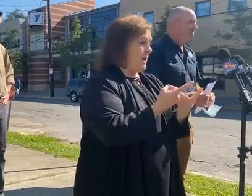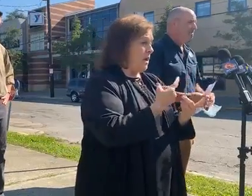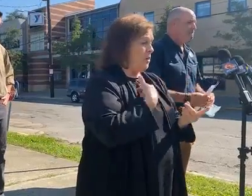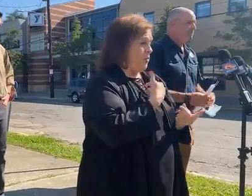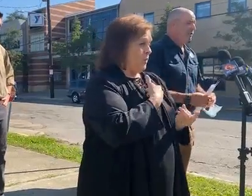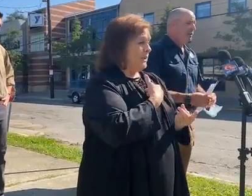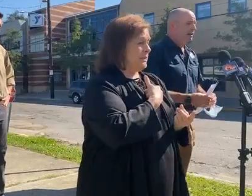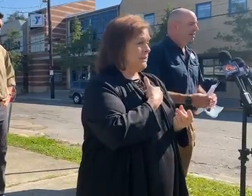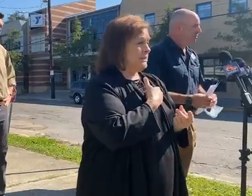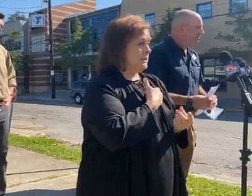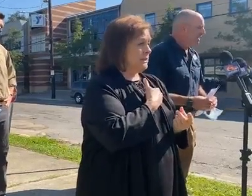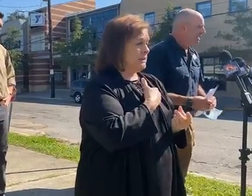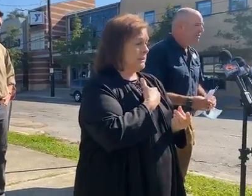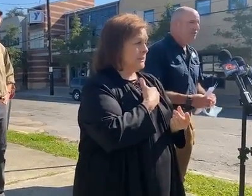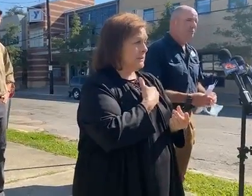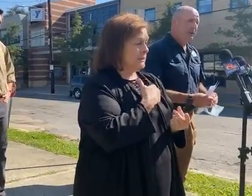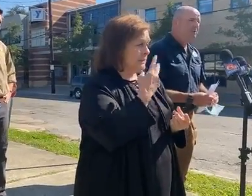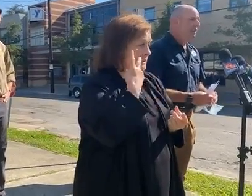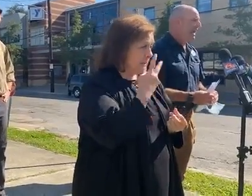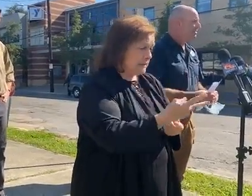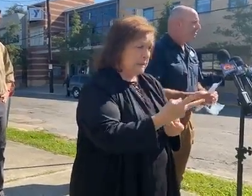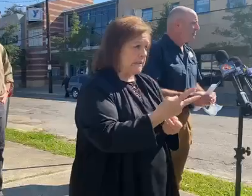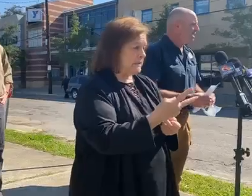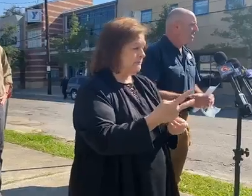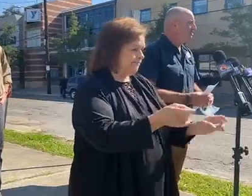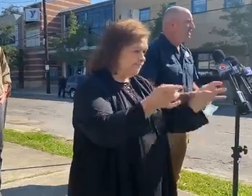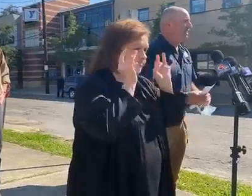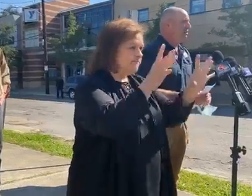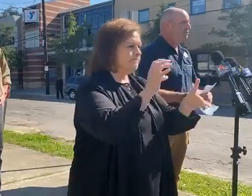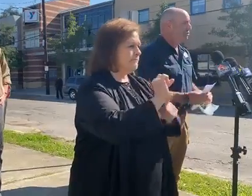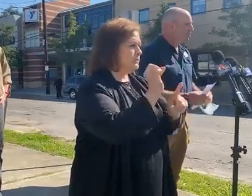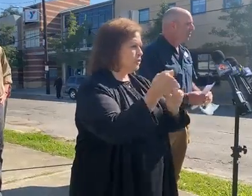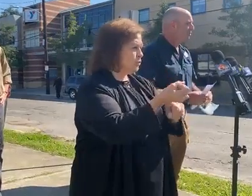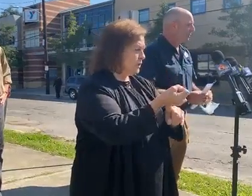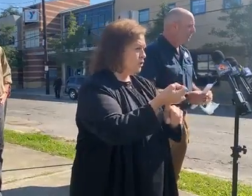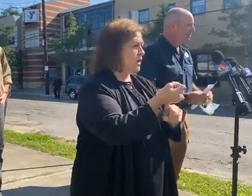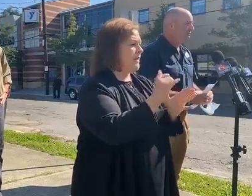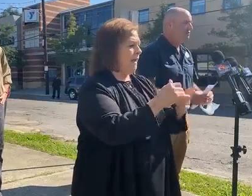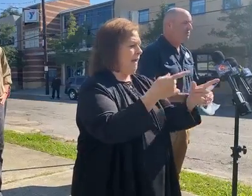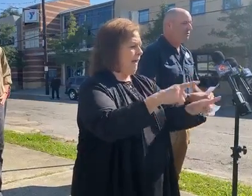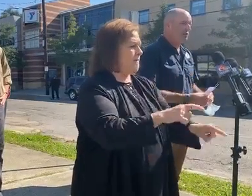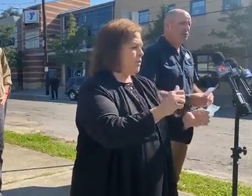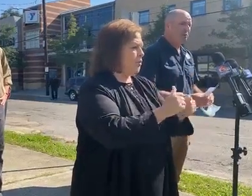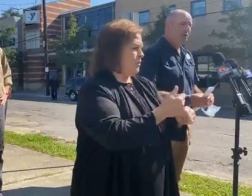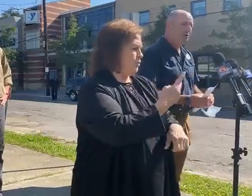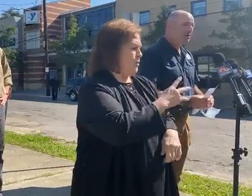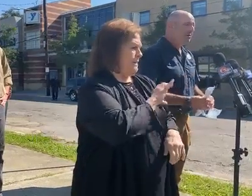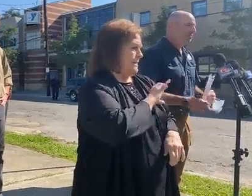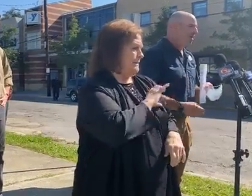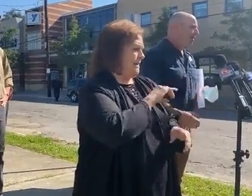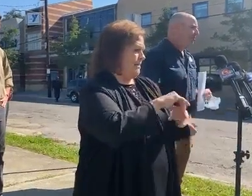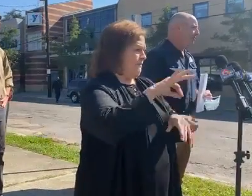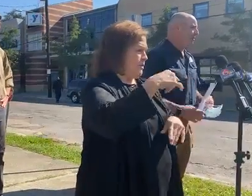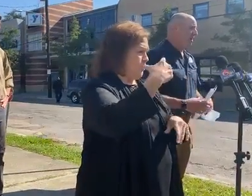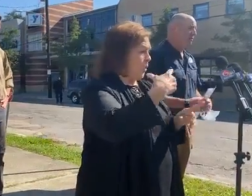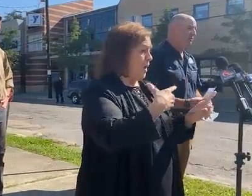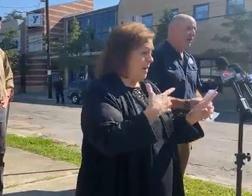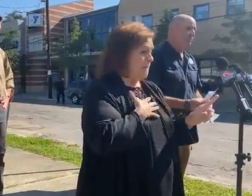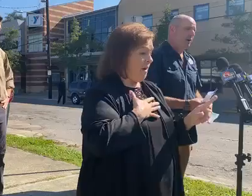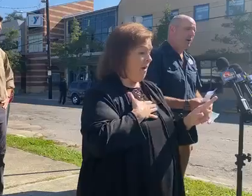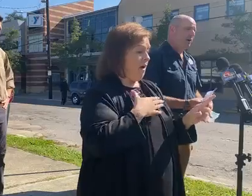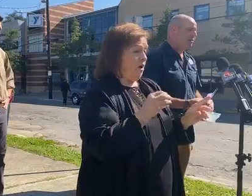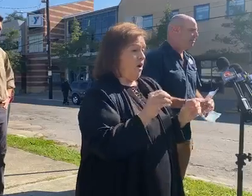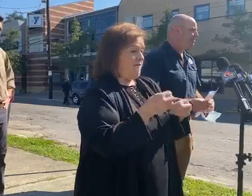a terrifying and despicable act yesterday committed against 2 New Orleans police officers in the French Quarter. My office